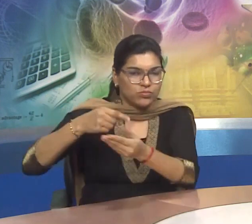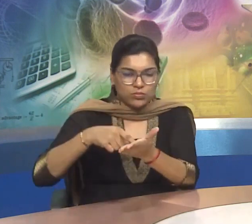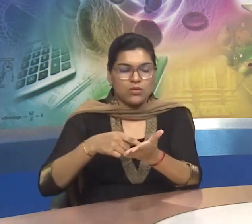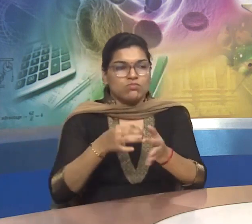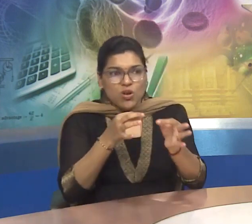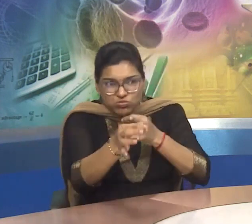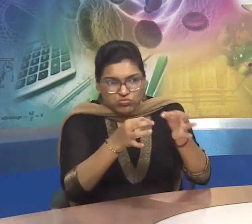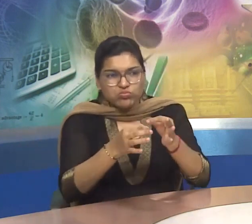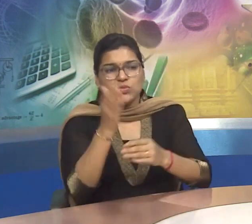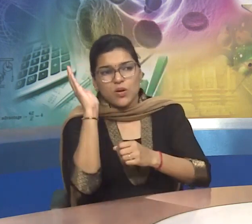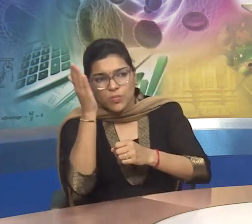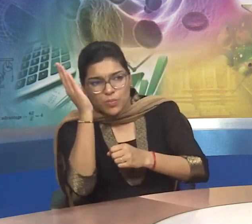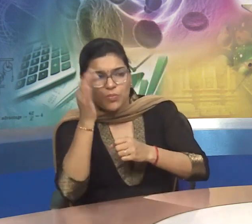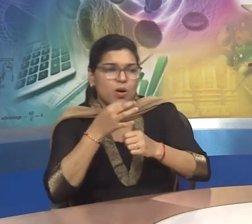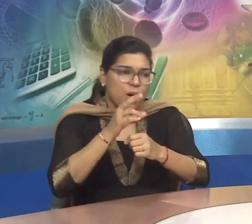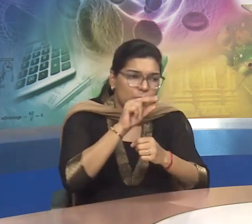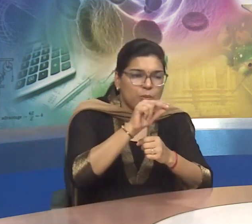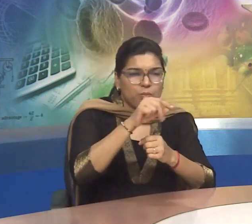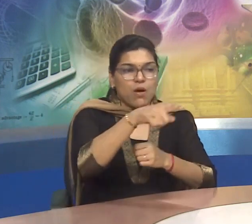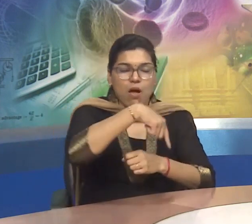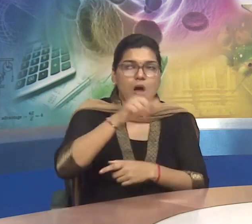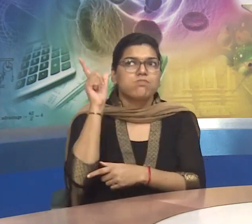preachings of their teachings.